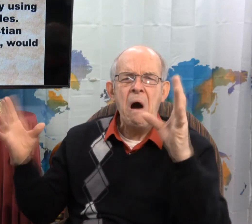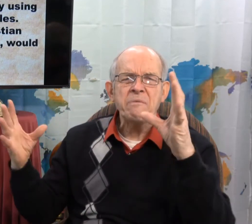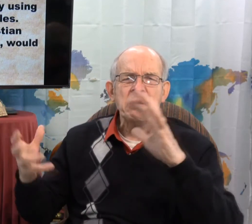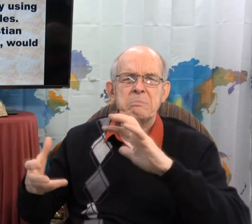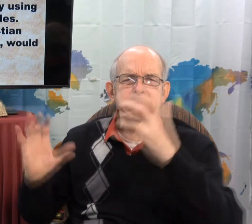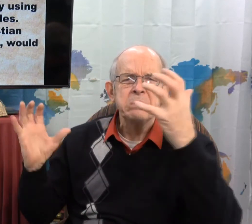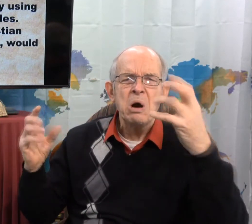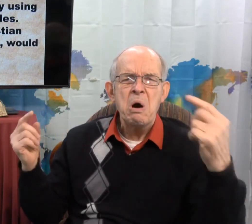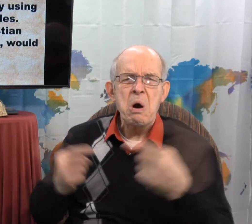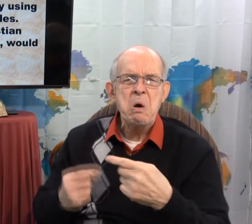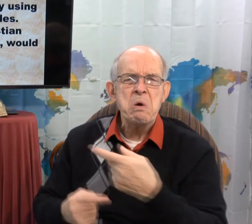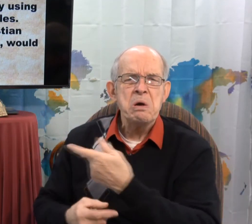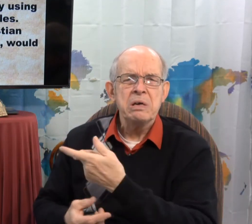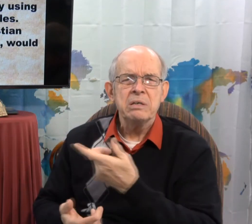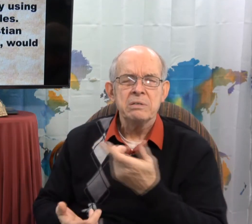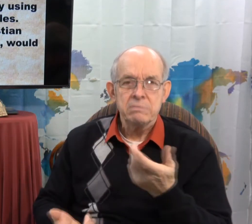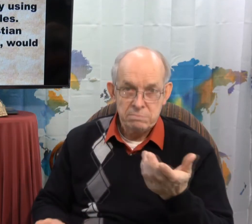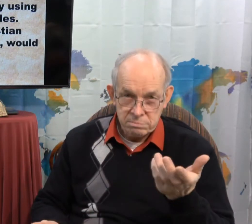Papa! Hey!